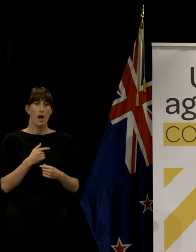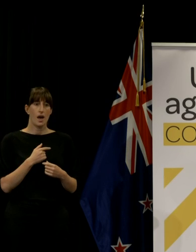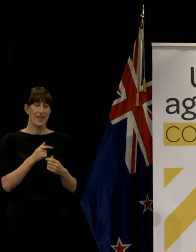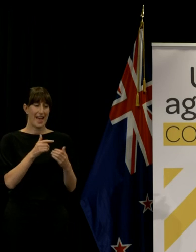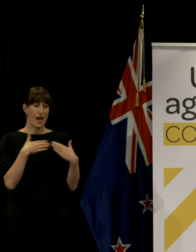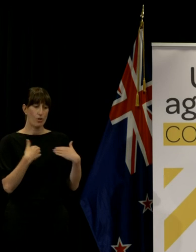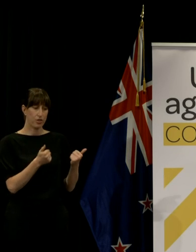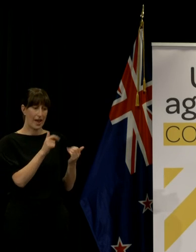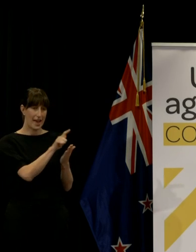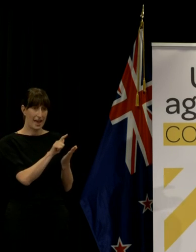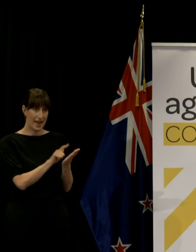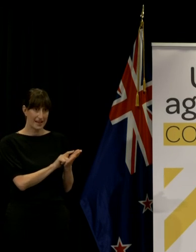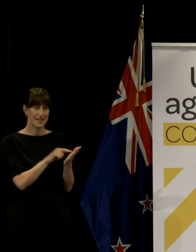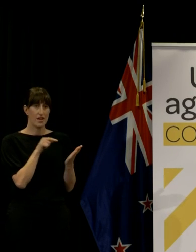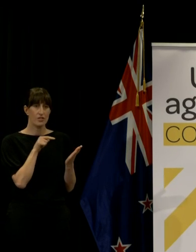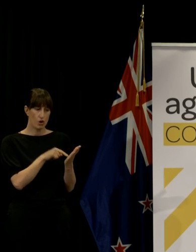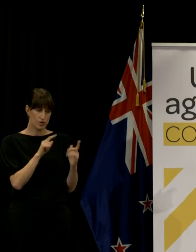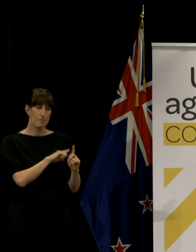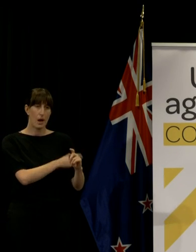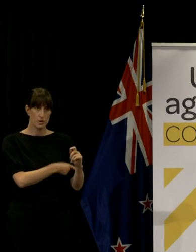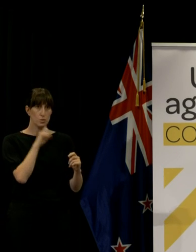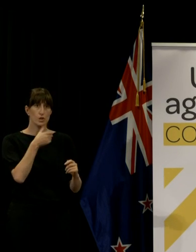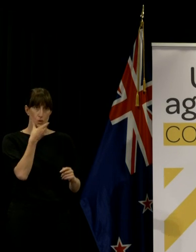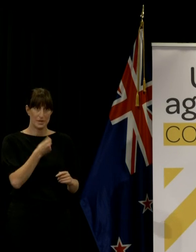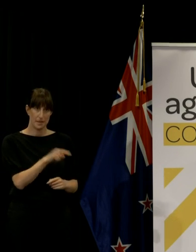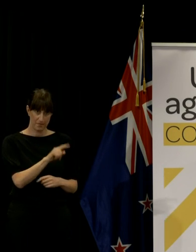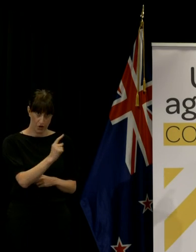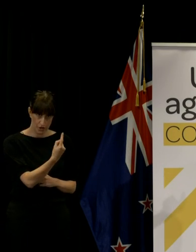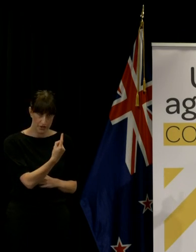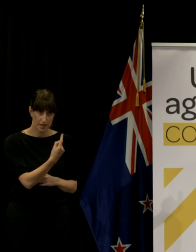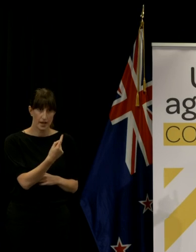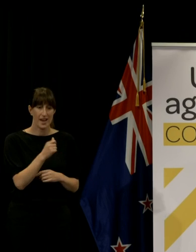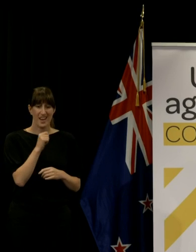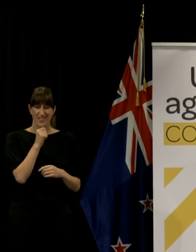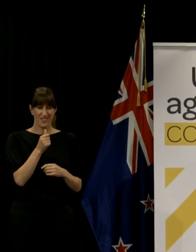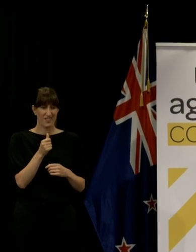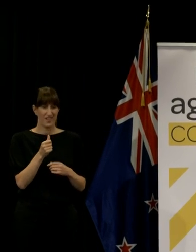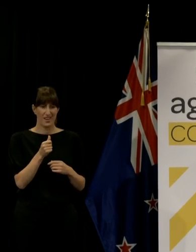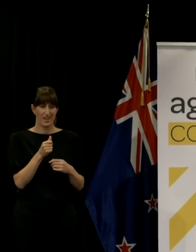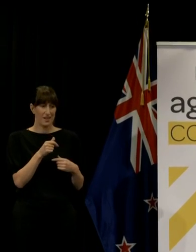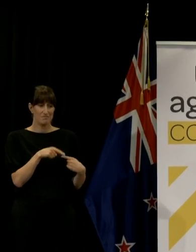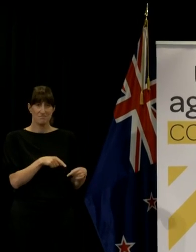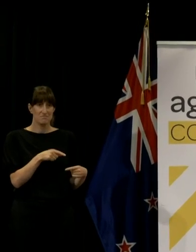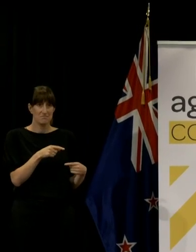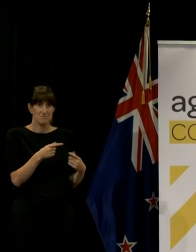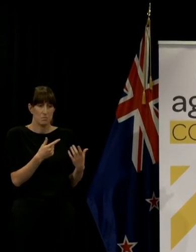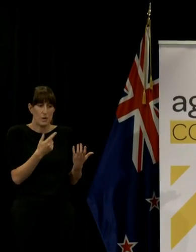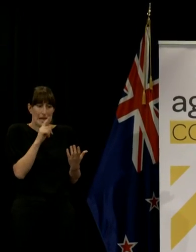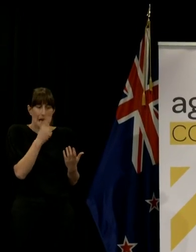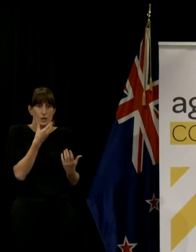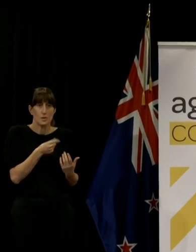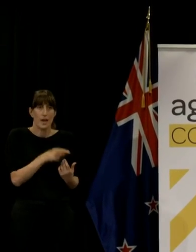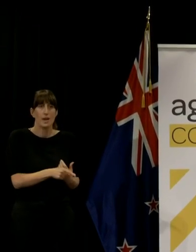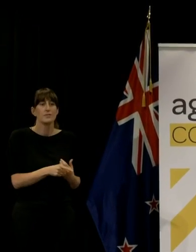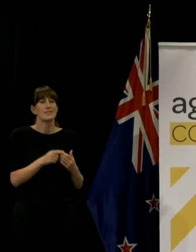Health Act, and it's where there is something required that can't be provided through those measures that the Civil Defence Emergency